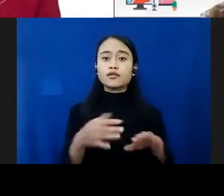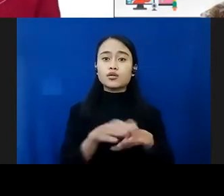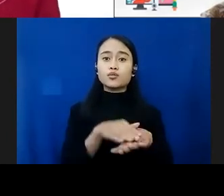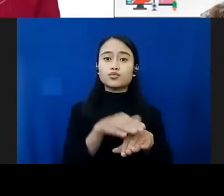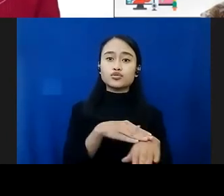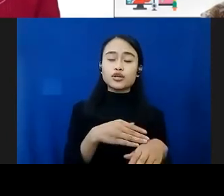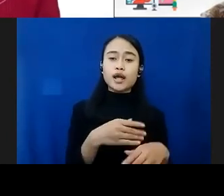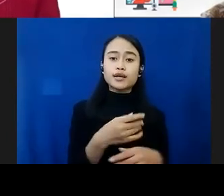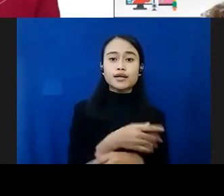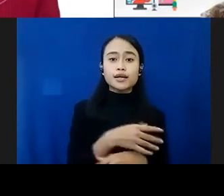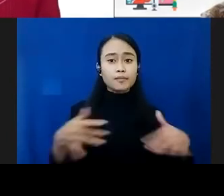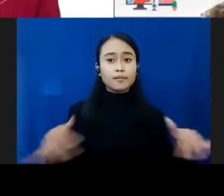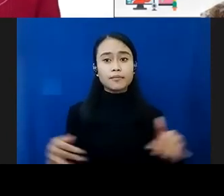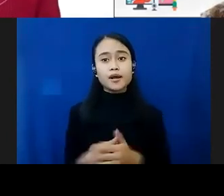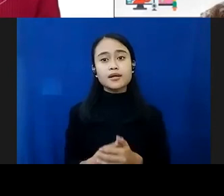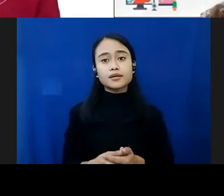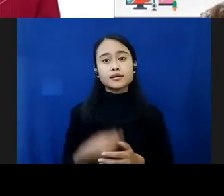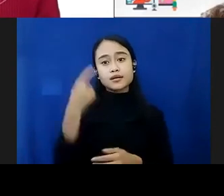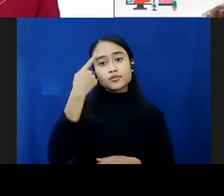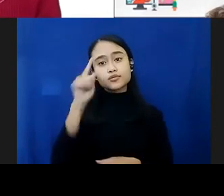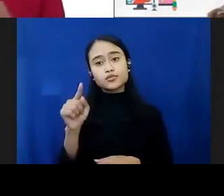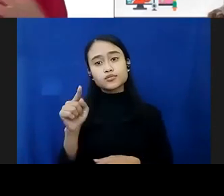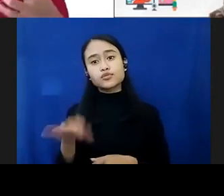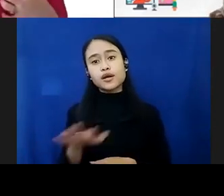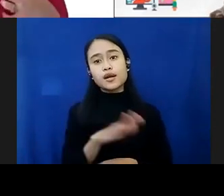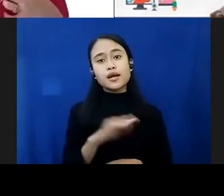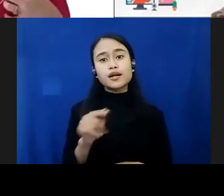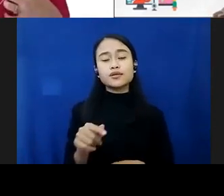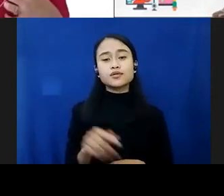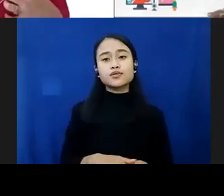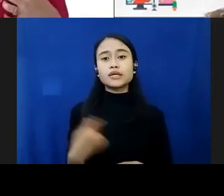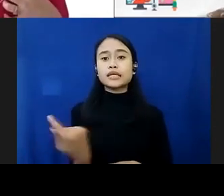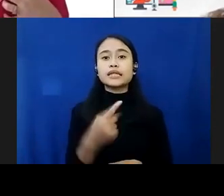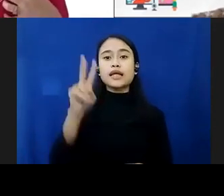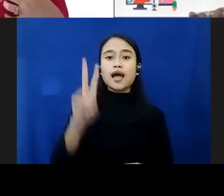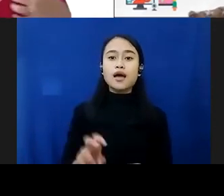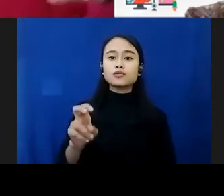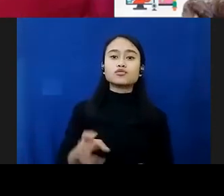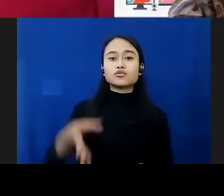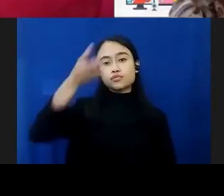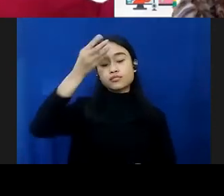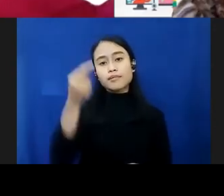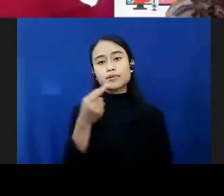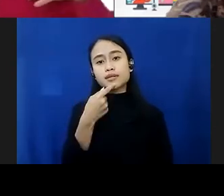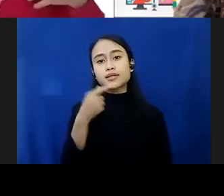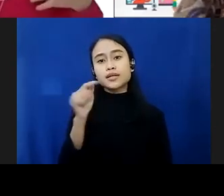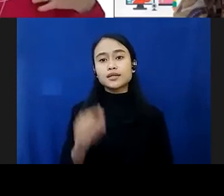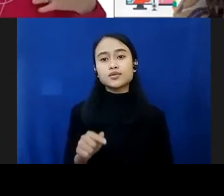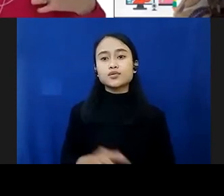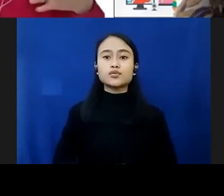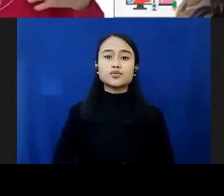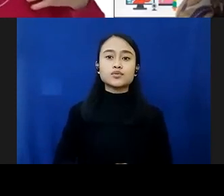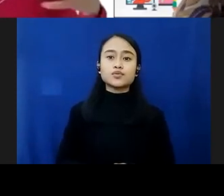which are abusive to children or which allow abuse to children we must have people challenge those under the names of religion